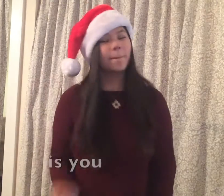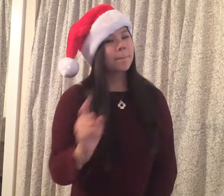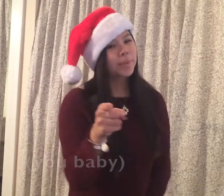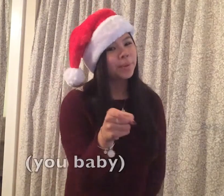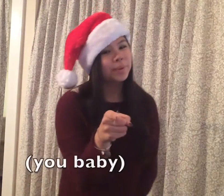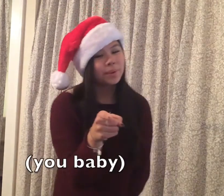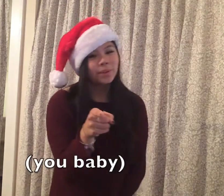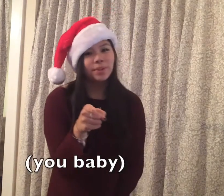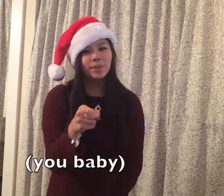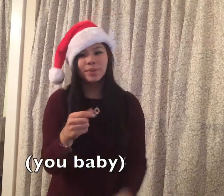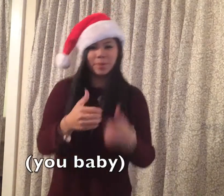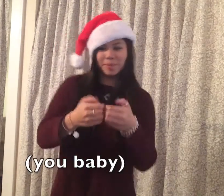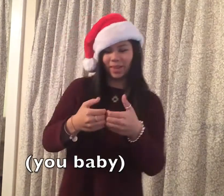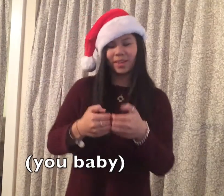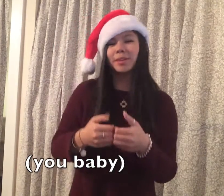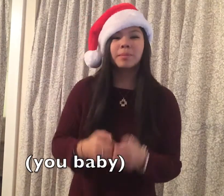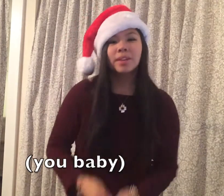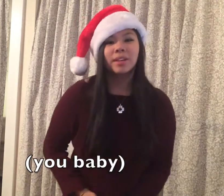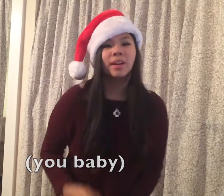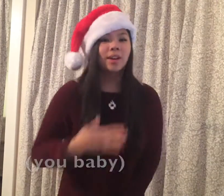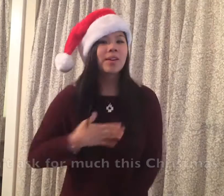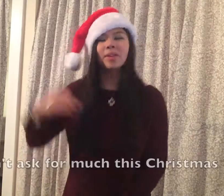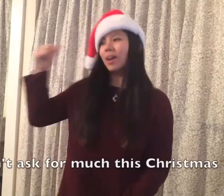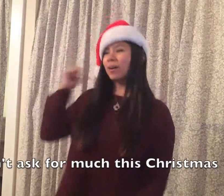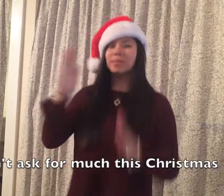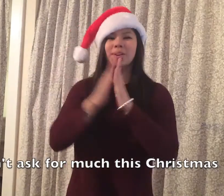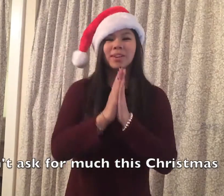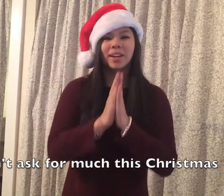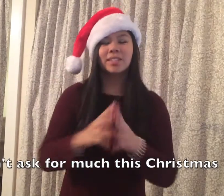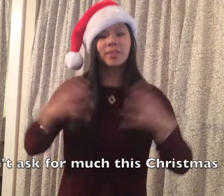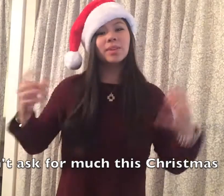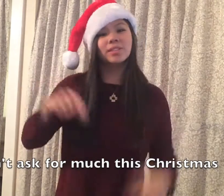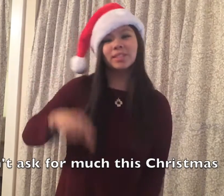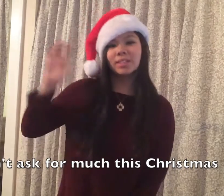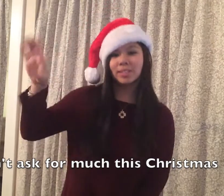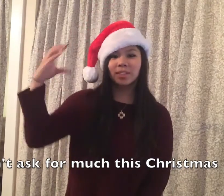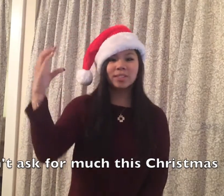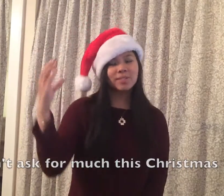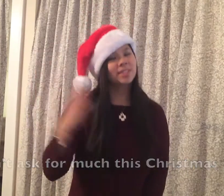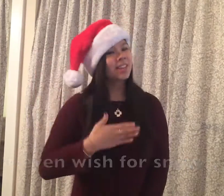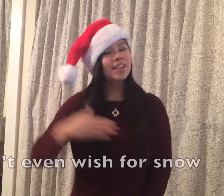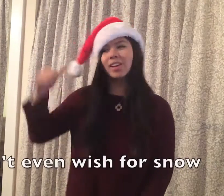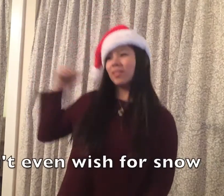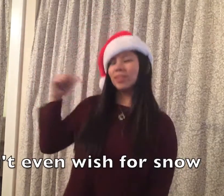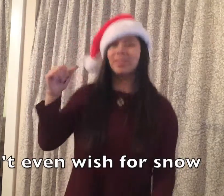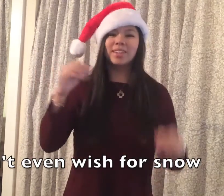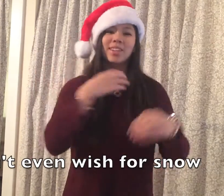You Baby Oh I won't ask for much this Christmas I won't